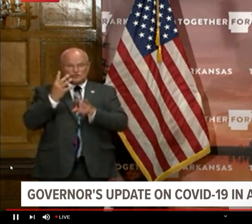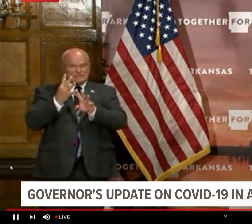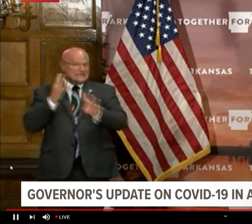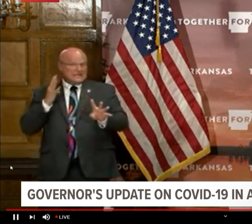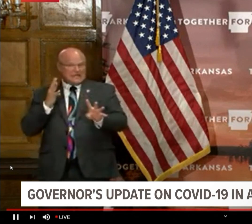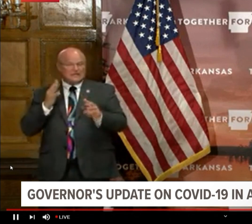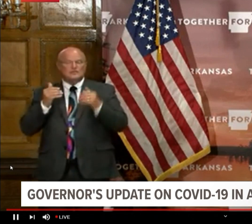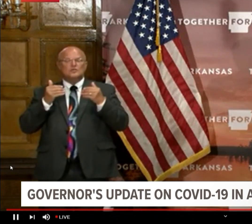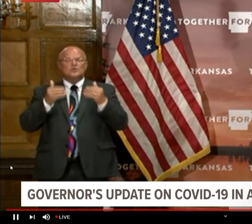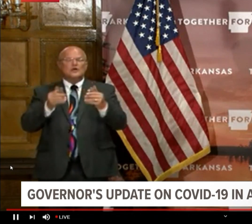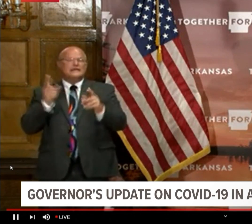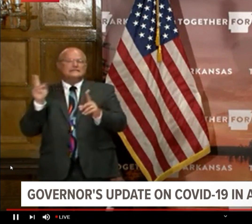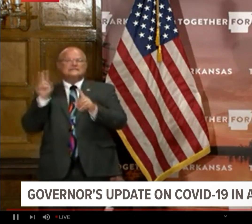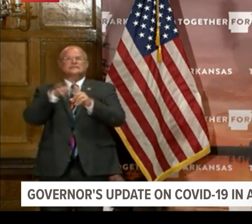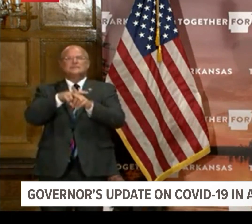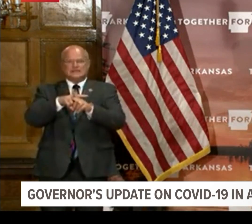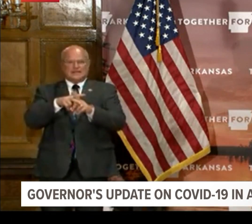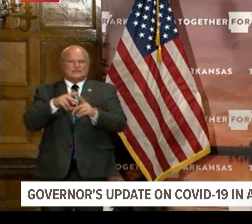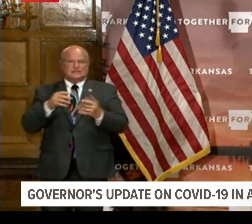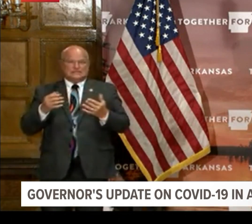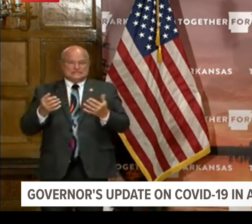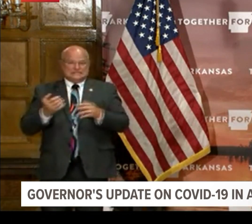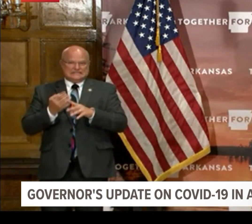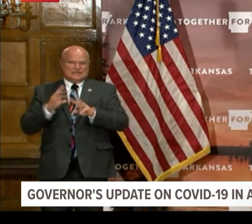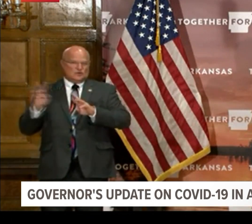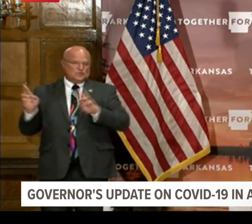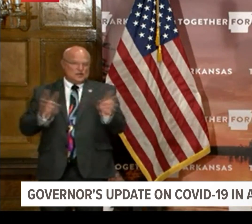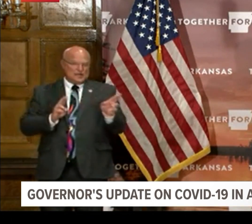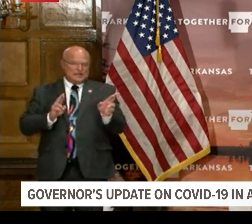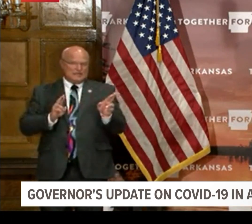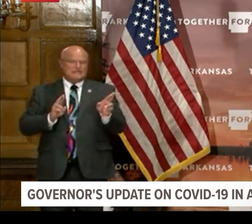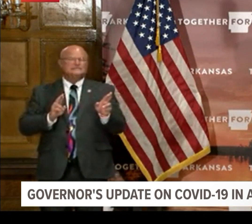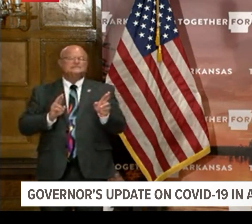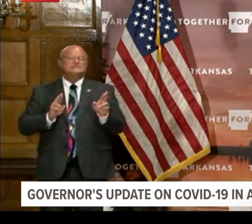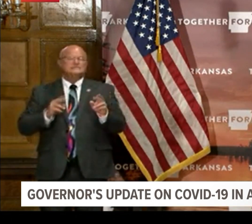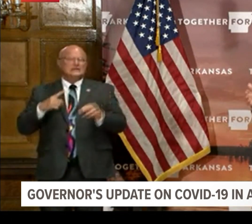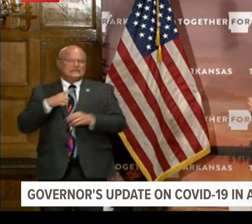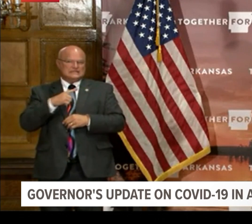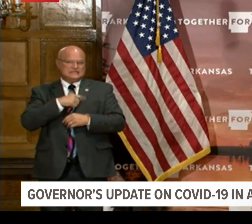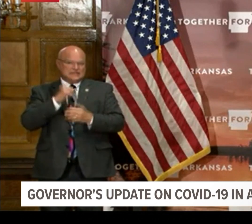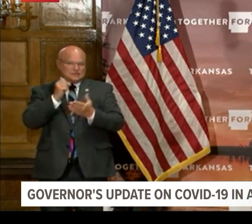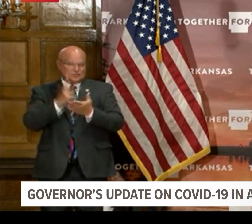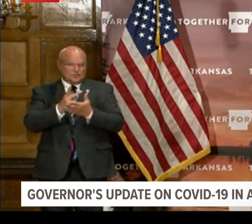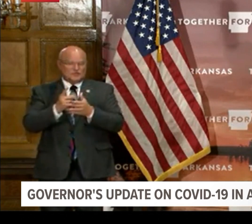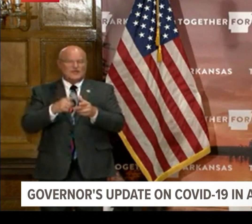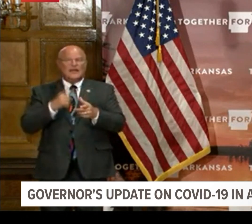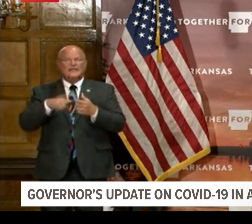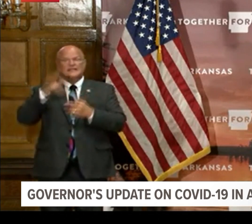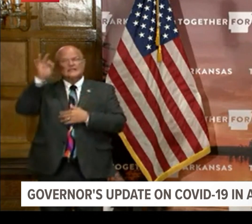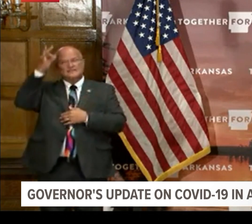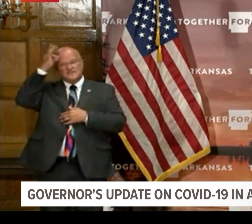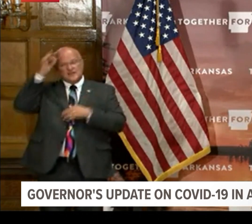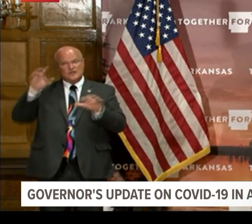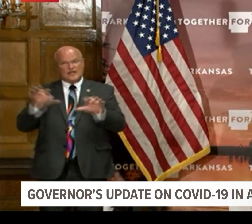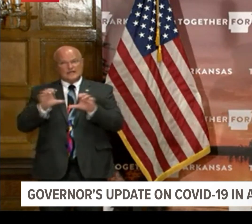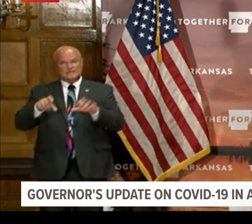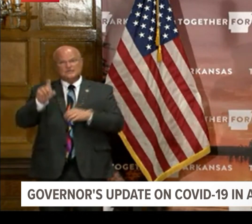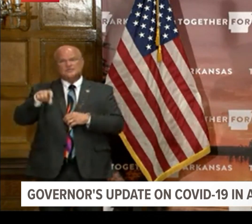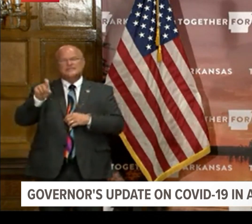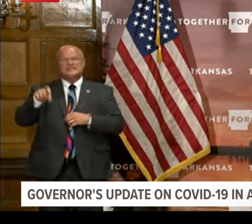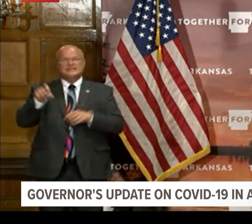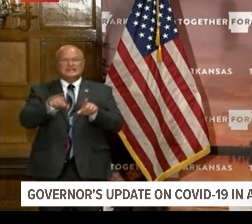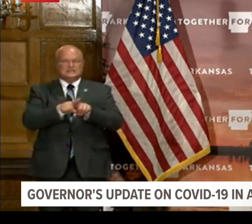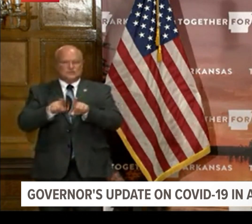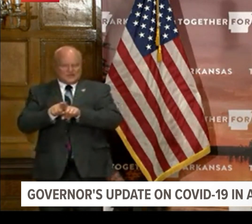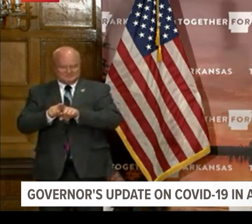ahead and to submit the application to get in line, subject to legislative approval and the federal action that will be needed